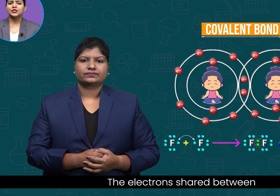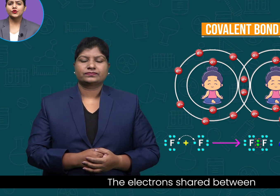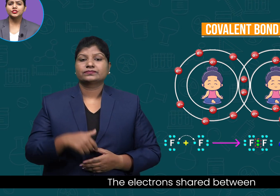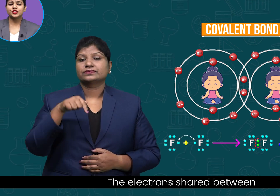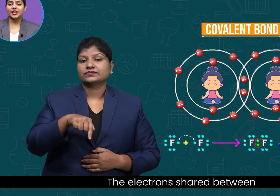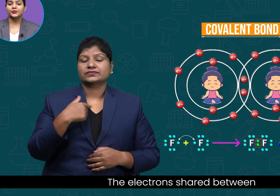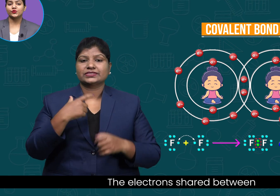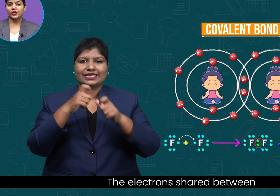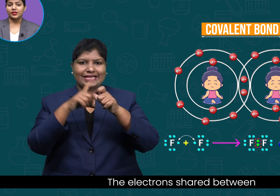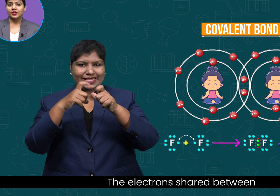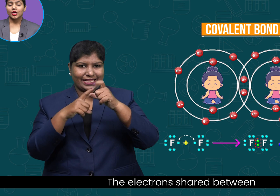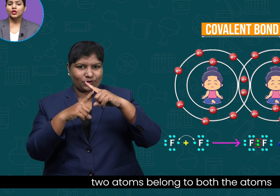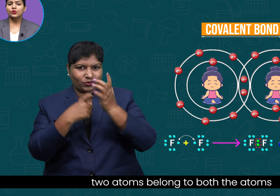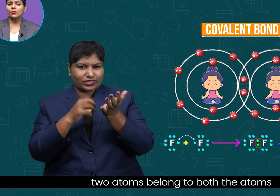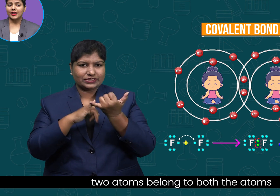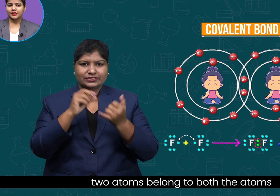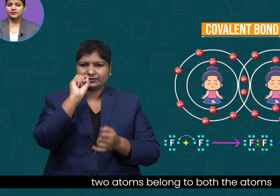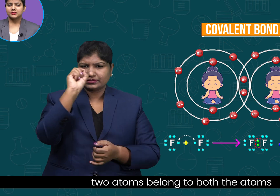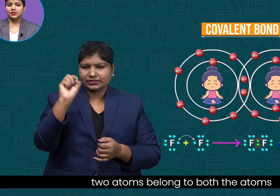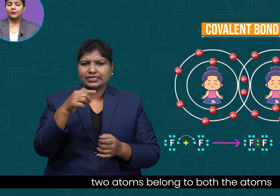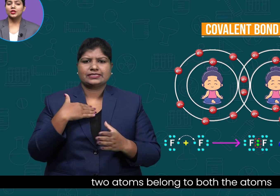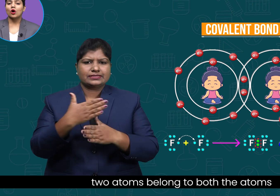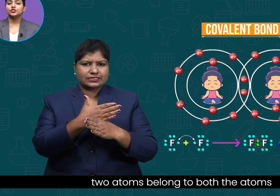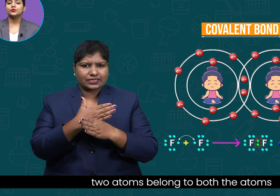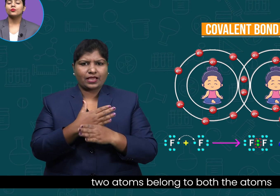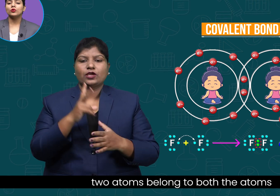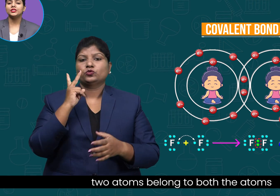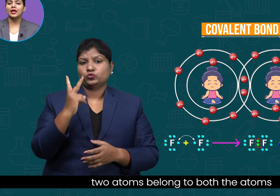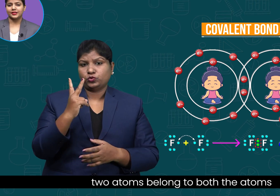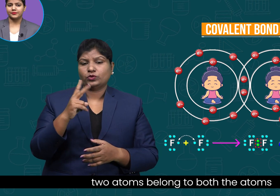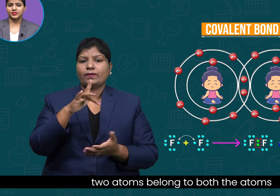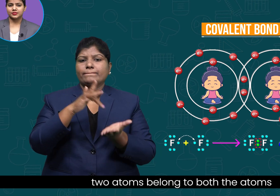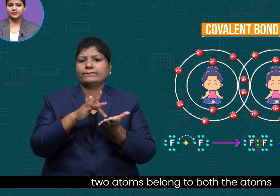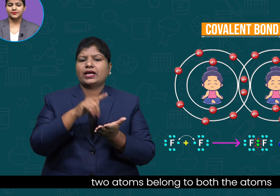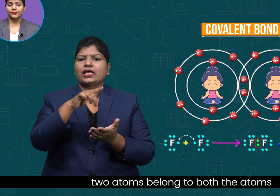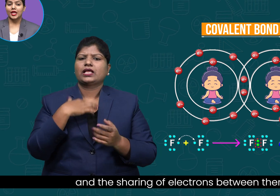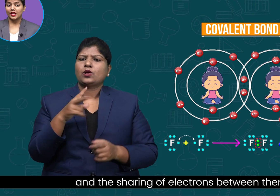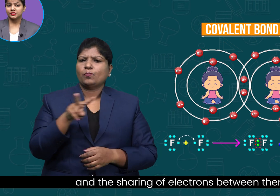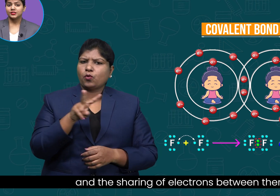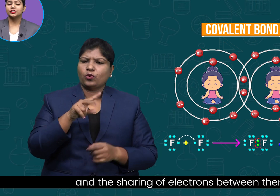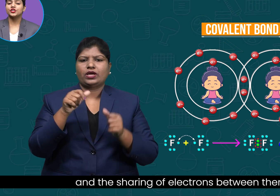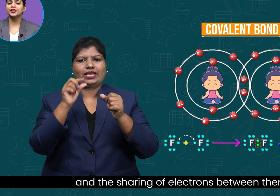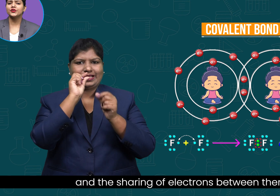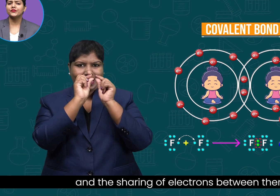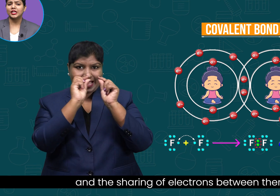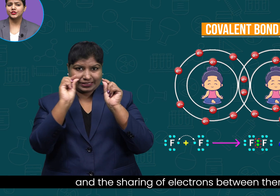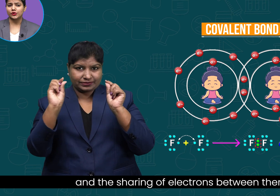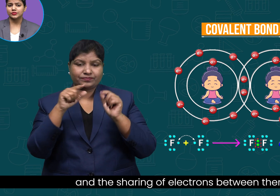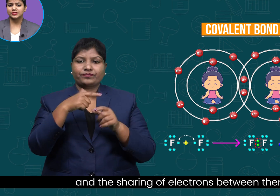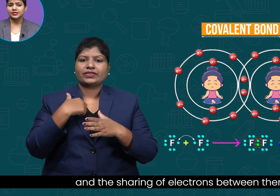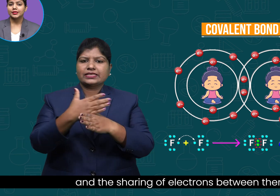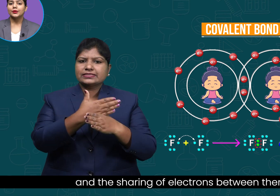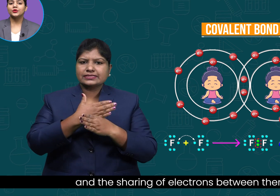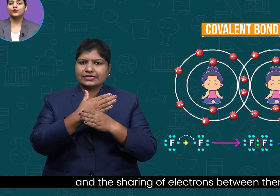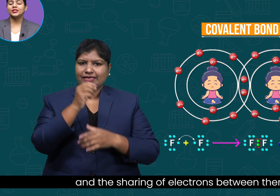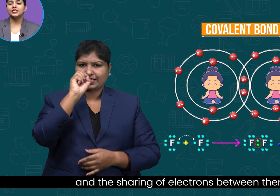The electron shared between two atoms belong to both the atoms, and the sharing of